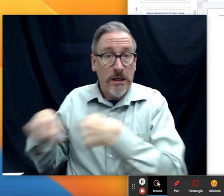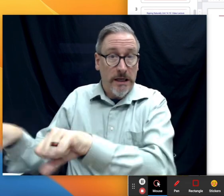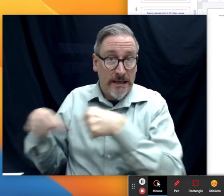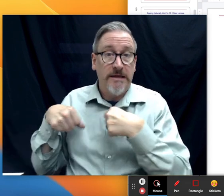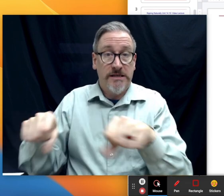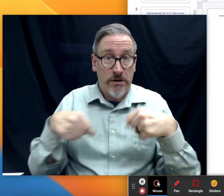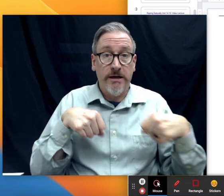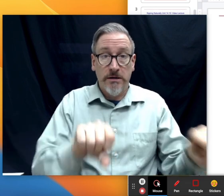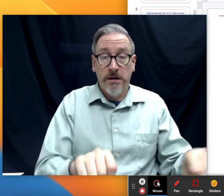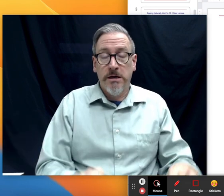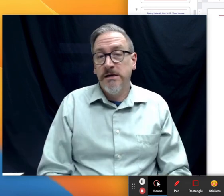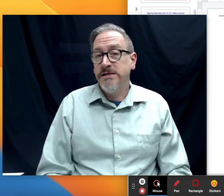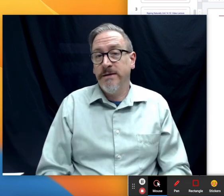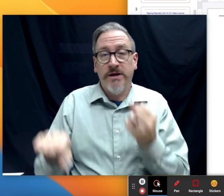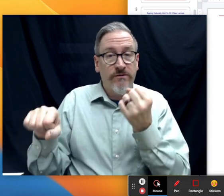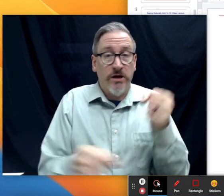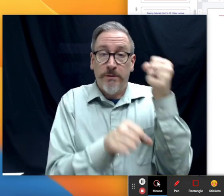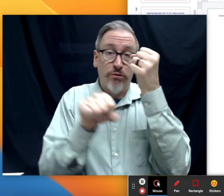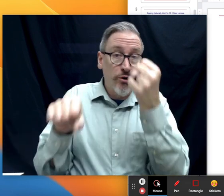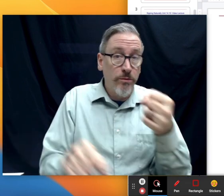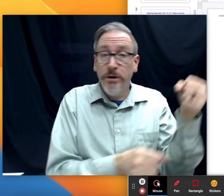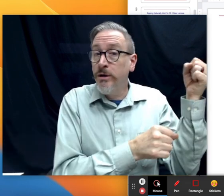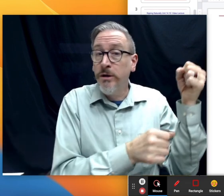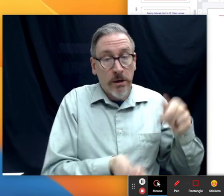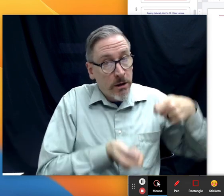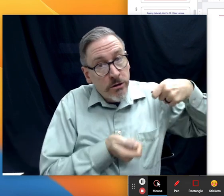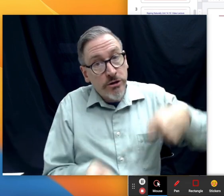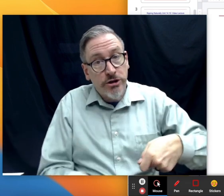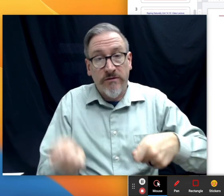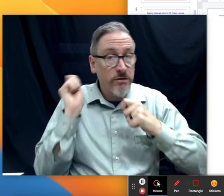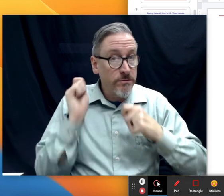look like this, right? Same thing for like broom,